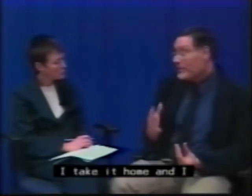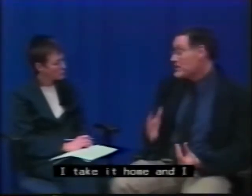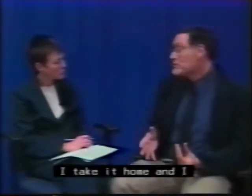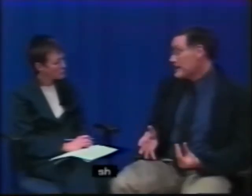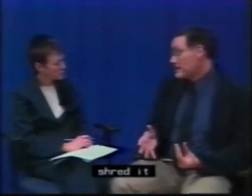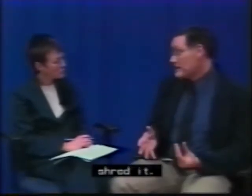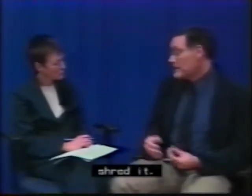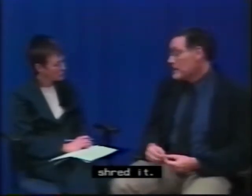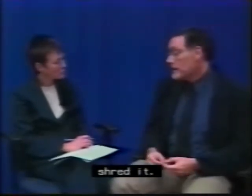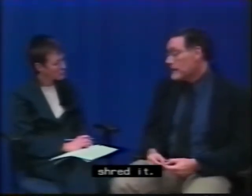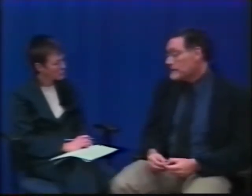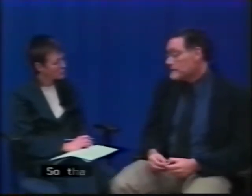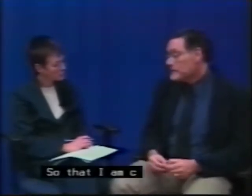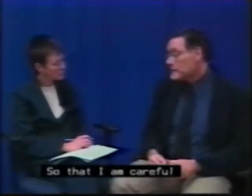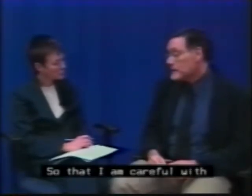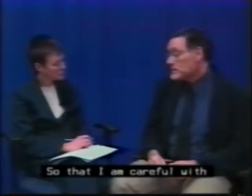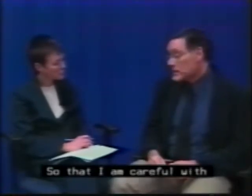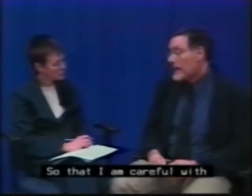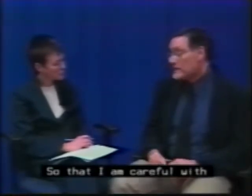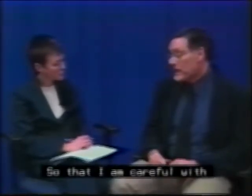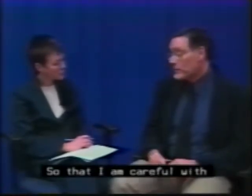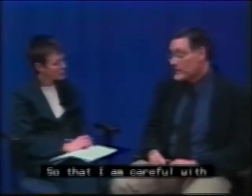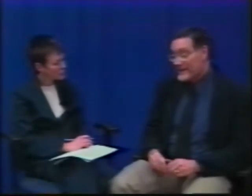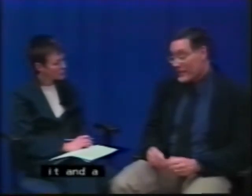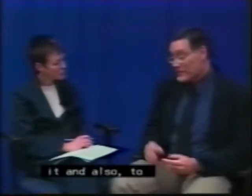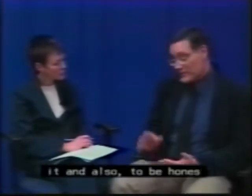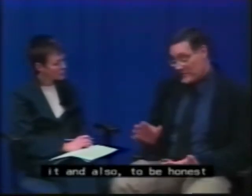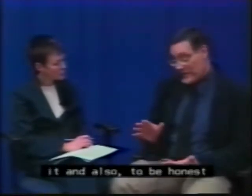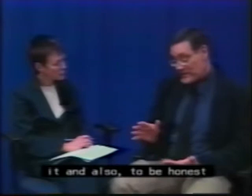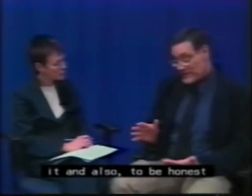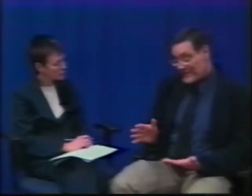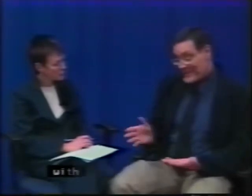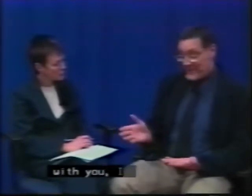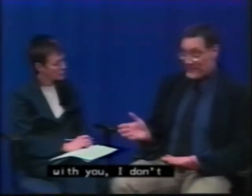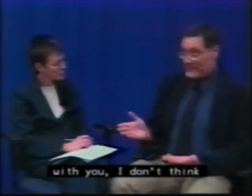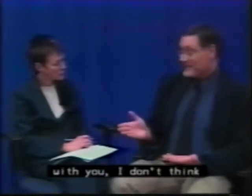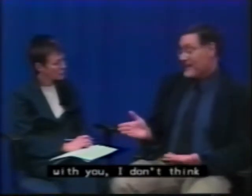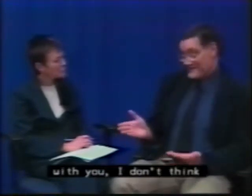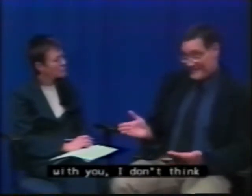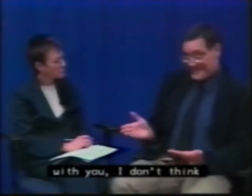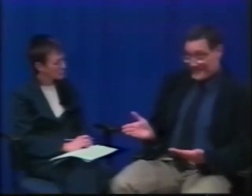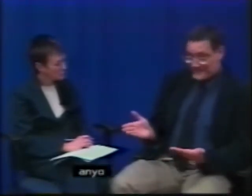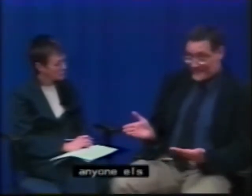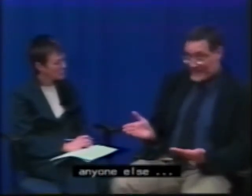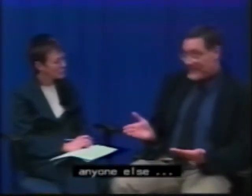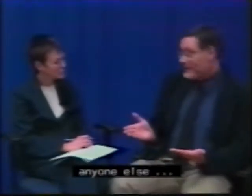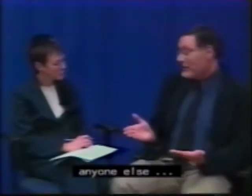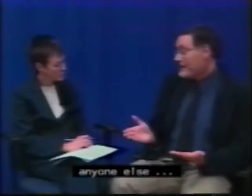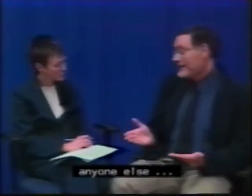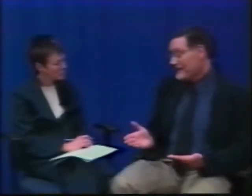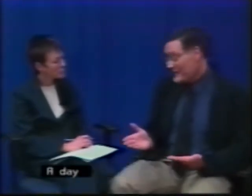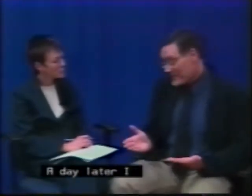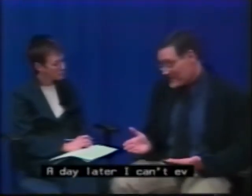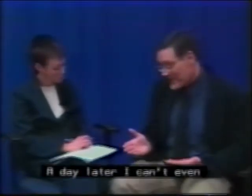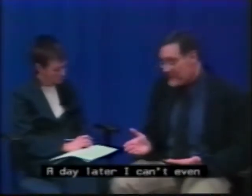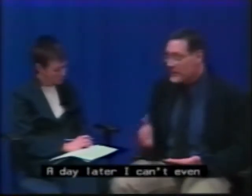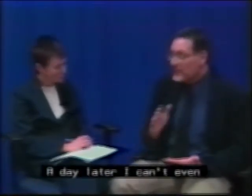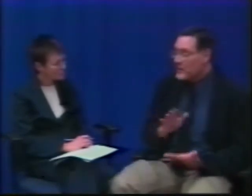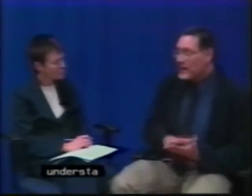and I shred it. So that I am careful with it. And also, to be honest with you, I don't think anyone else, a day later, I can't even understand them. But I am